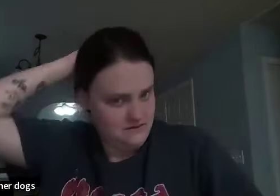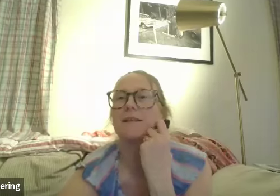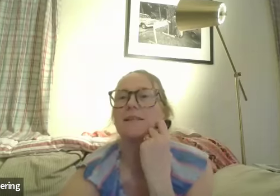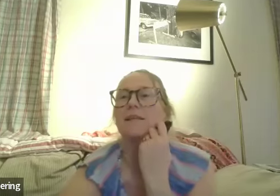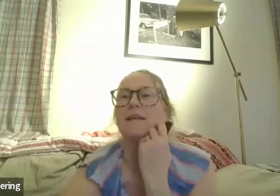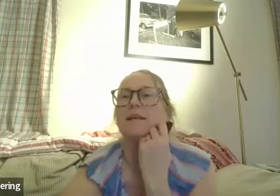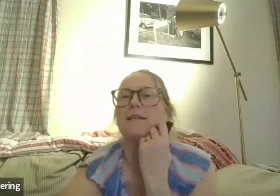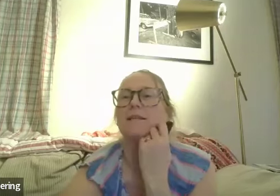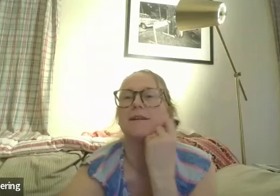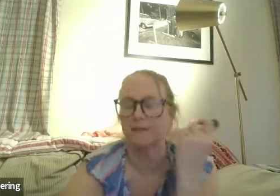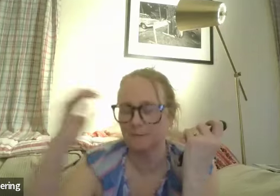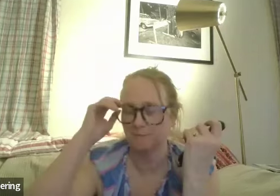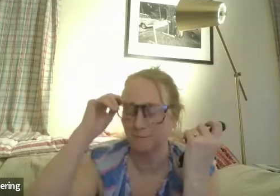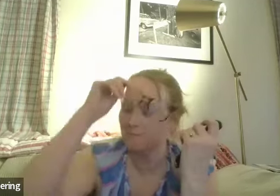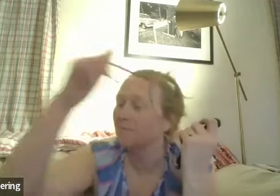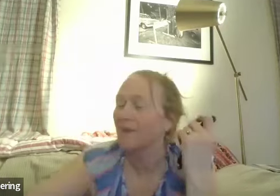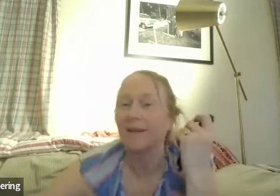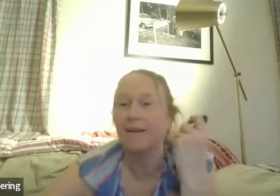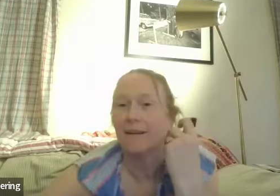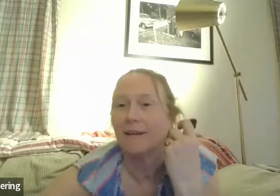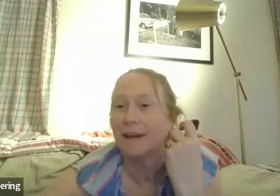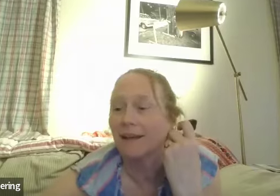let's see. Cool.